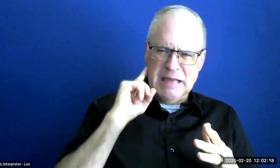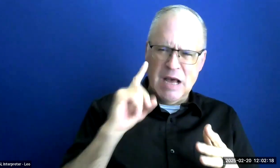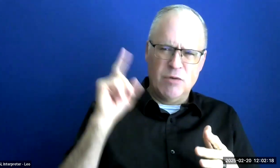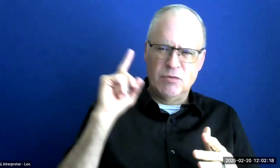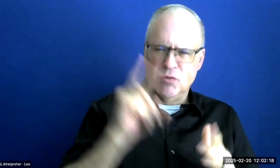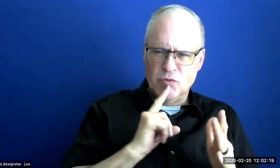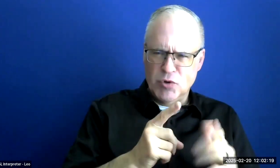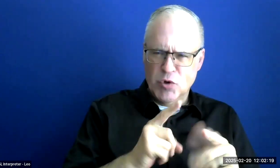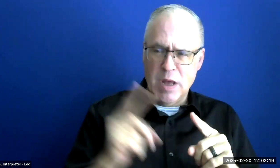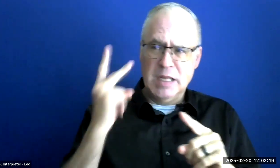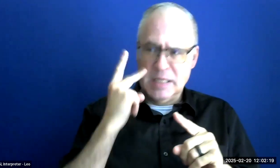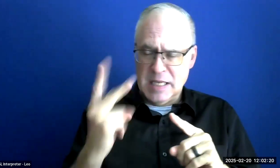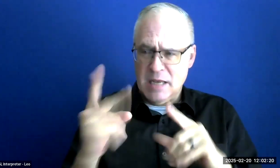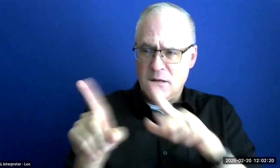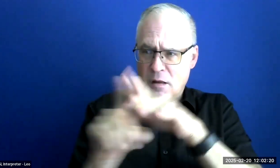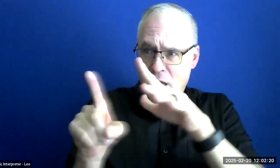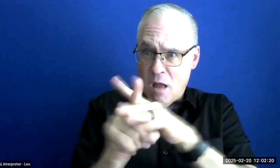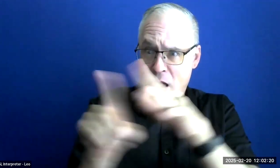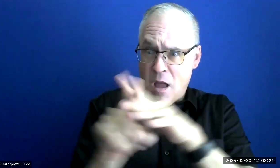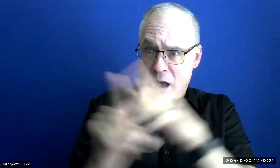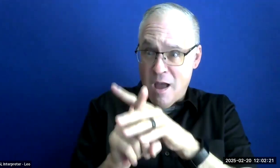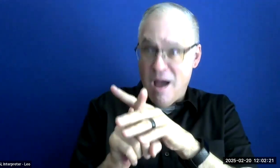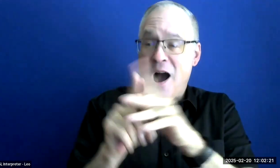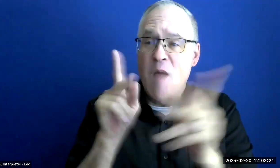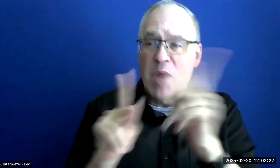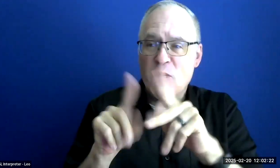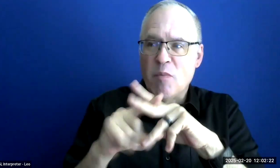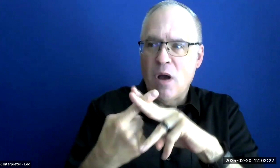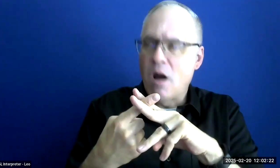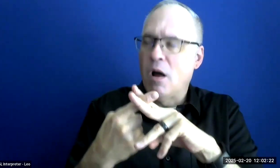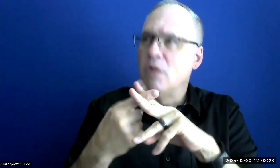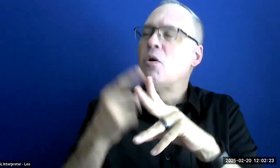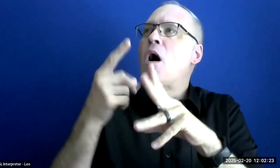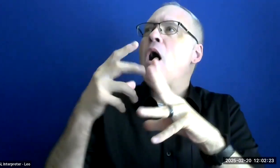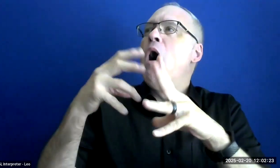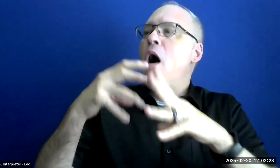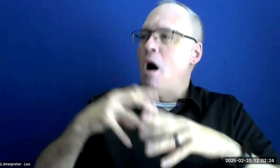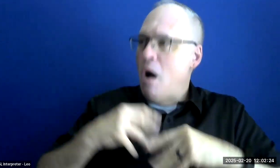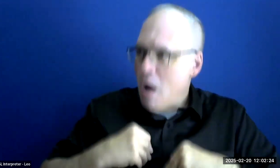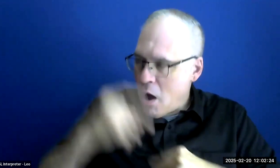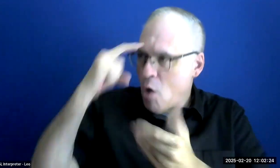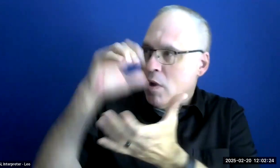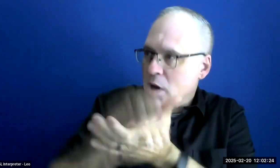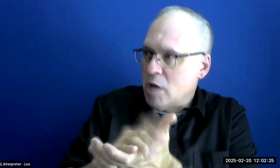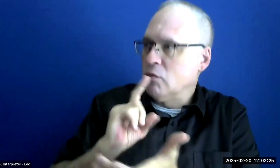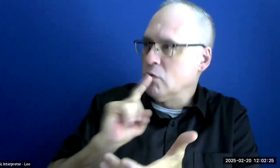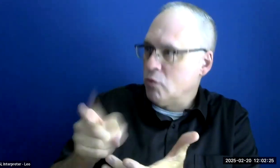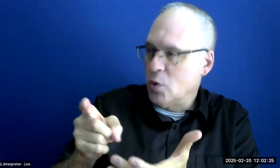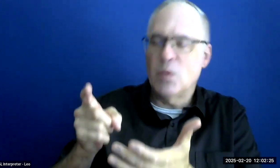the information, it gets credibility or gets to be, like, again, sounding like it's true. And